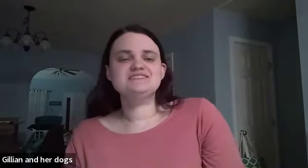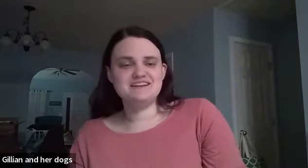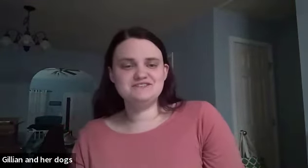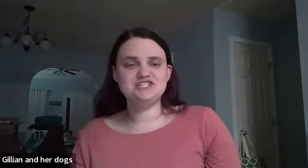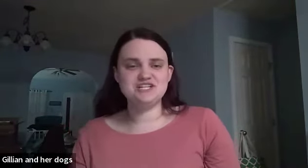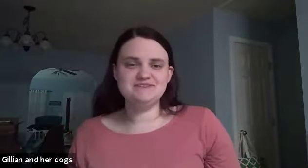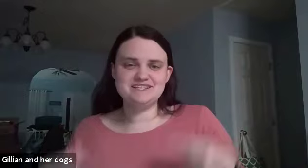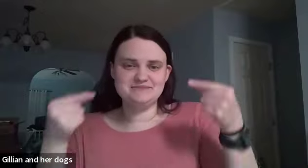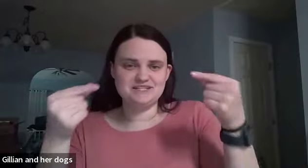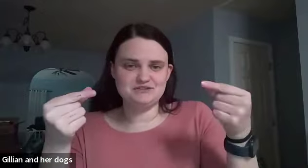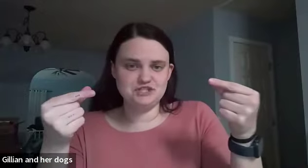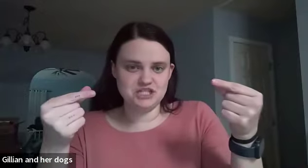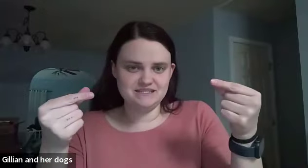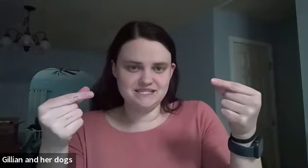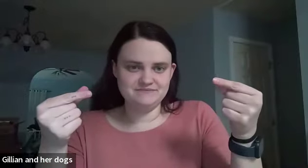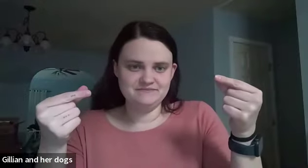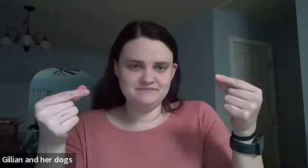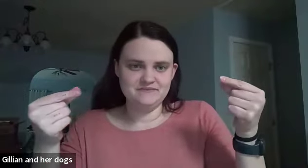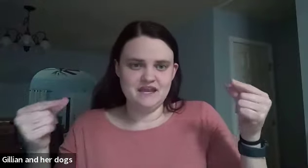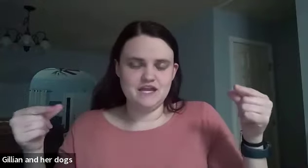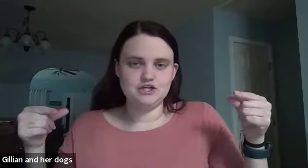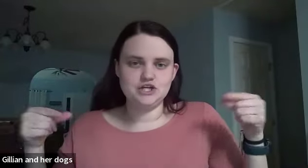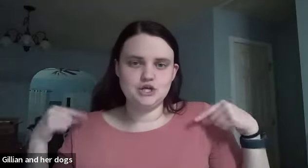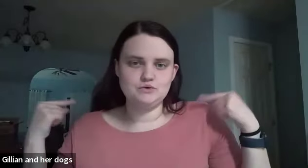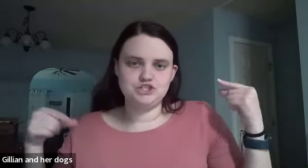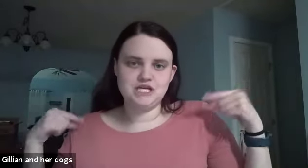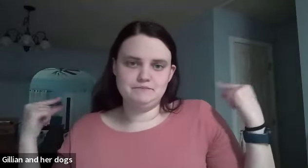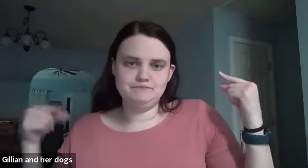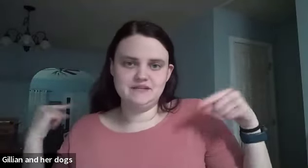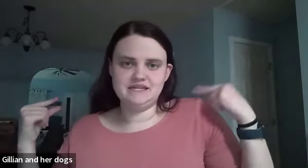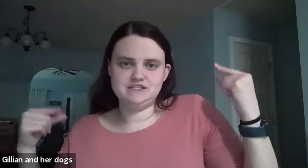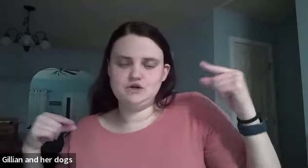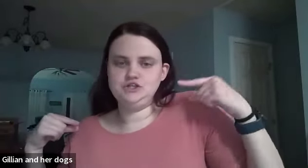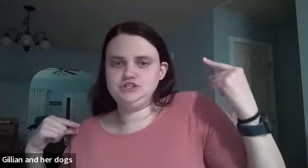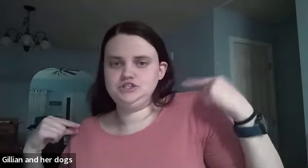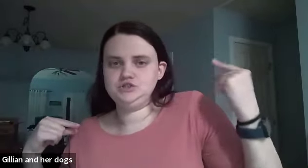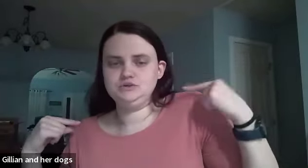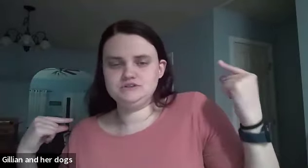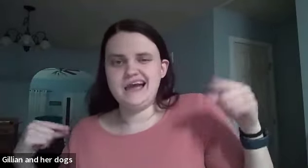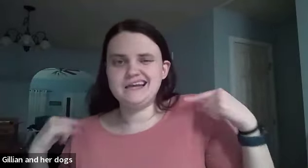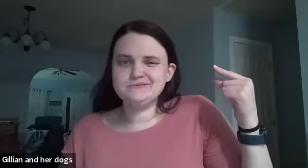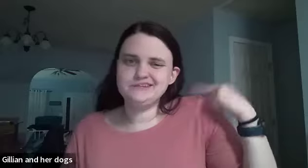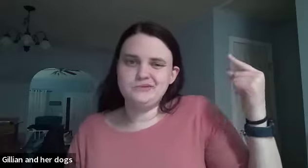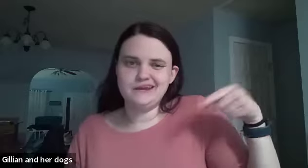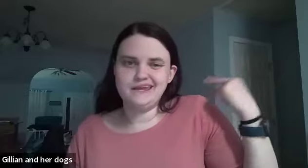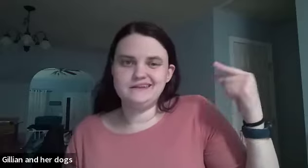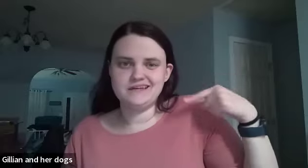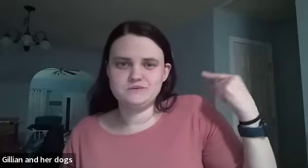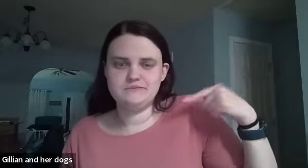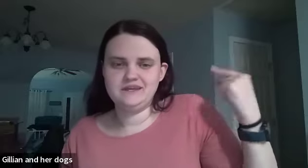the sign for Jim is going to be two G's. And you're gonna go Jim, like it's on your shoulders. I typically do one hand, that's why I'm